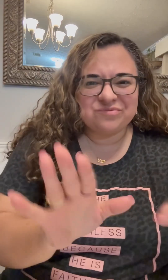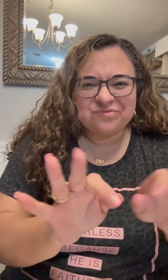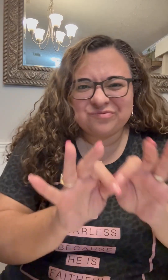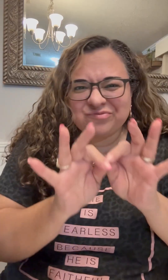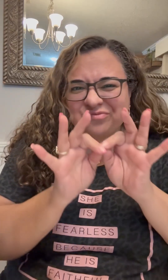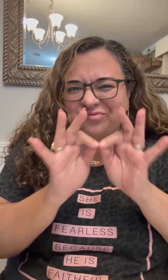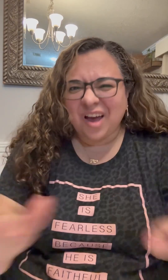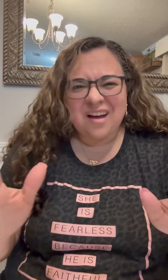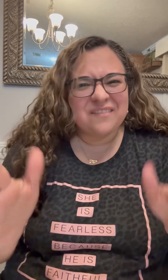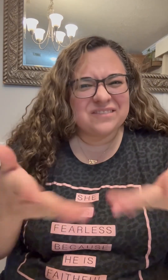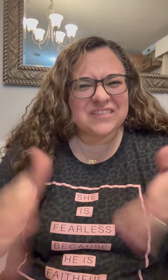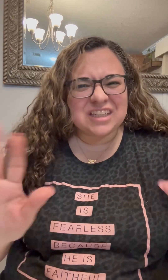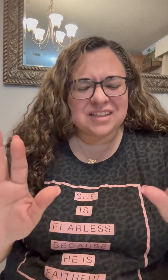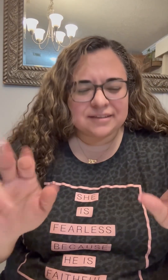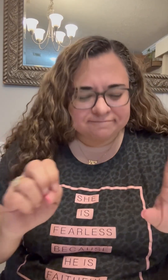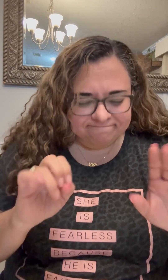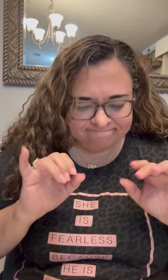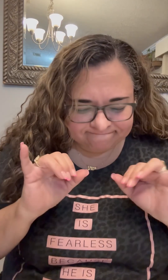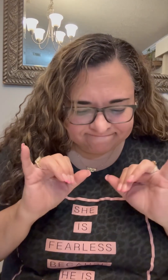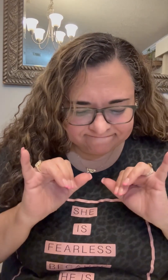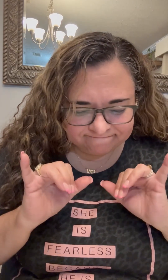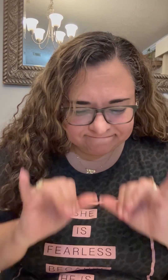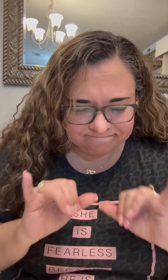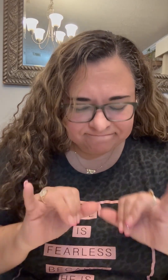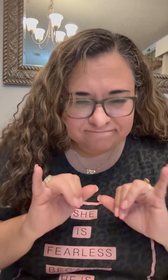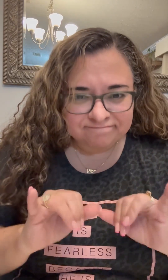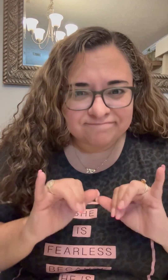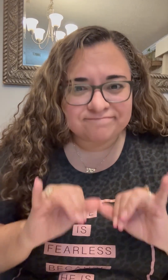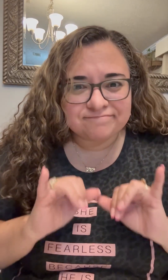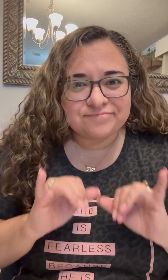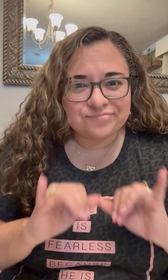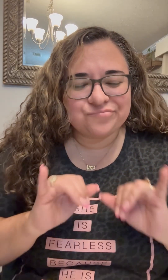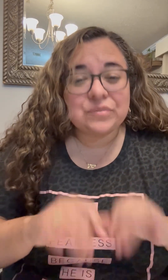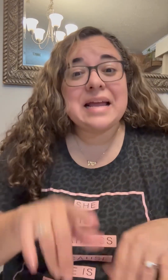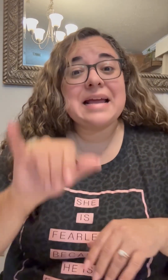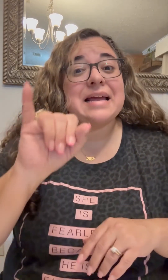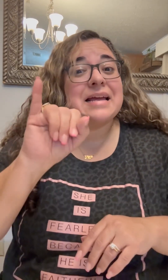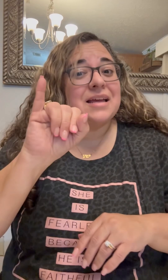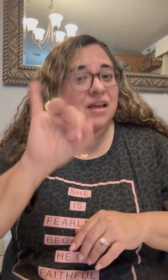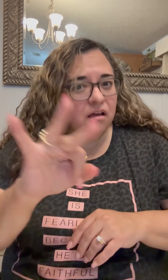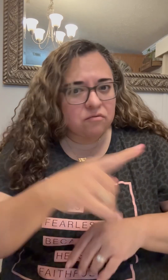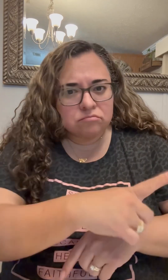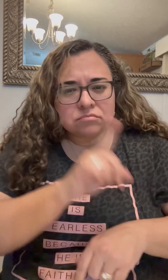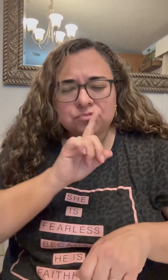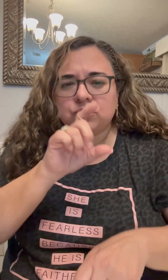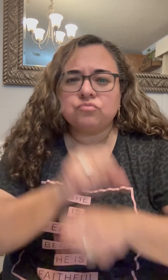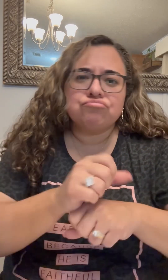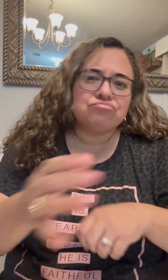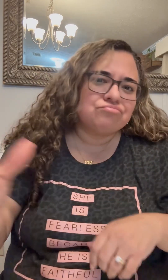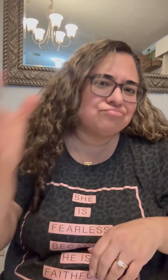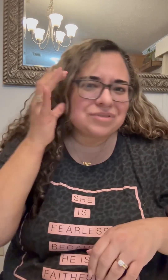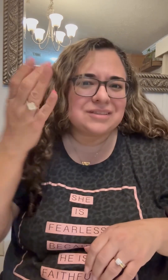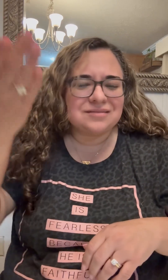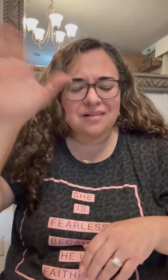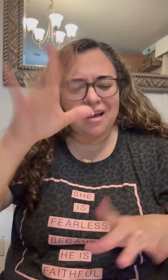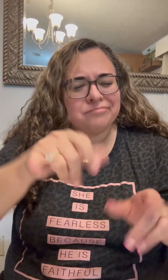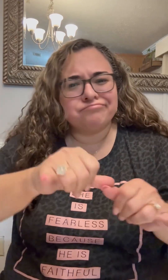hotel. And by then, it was too late. He said, oh, if he had actually listened